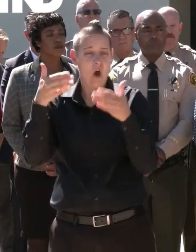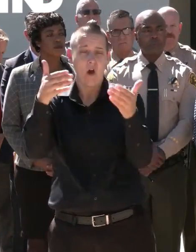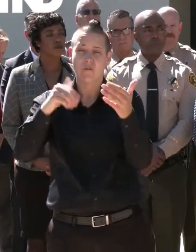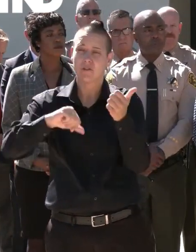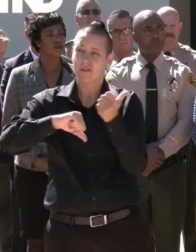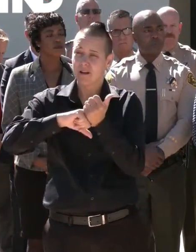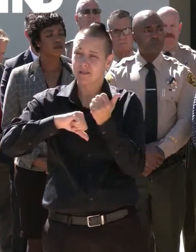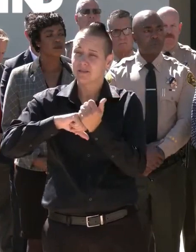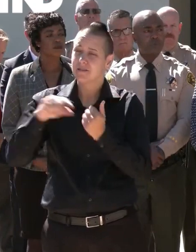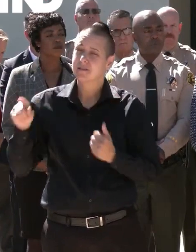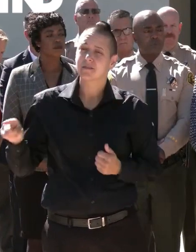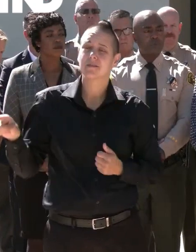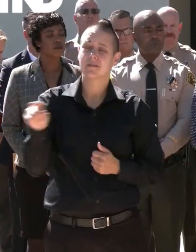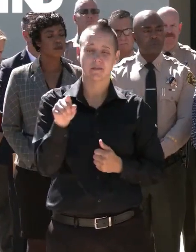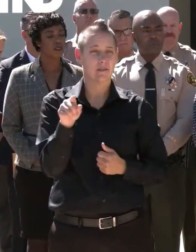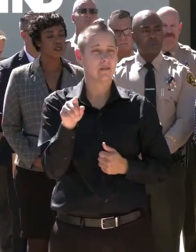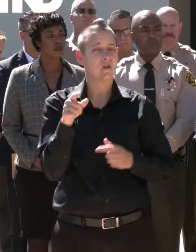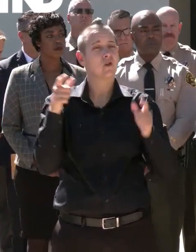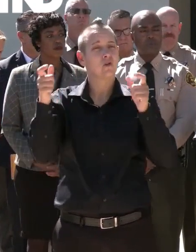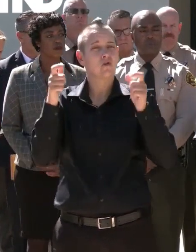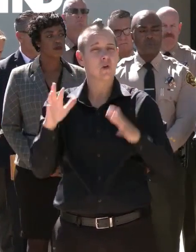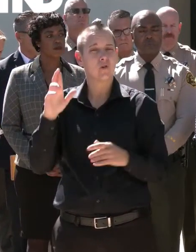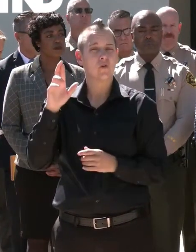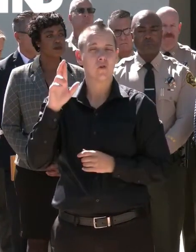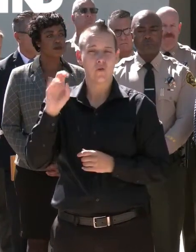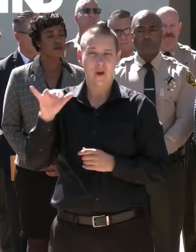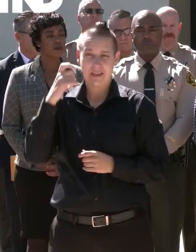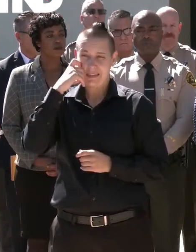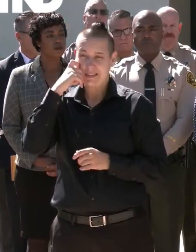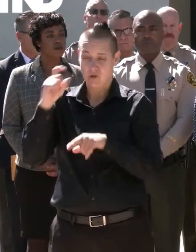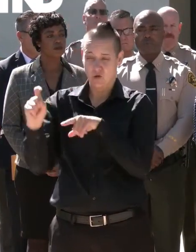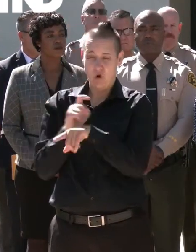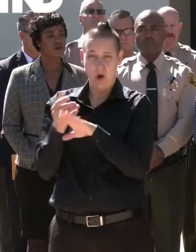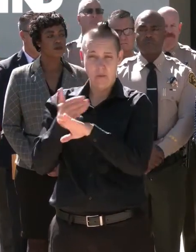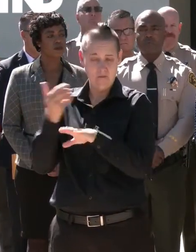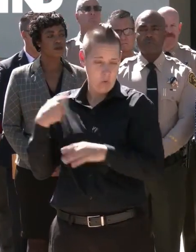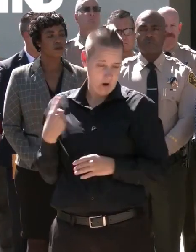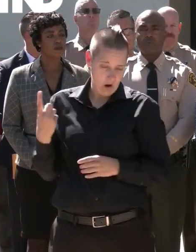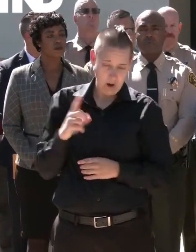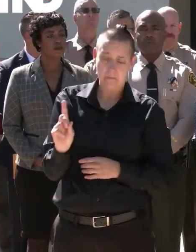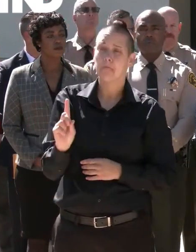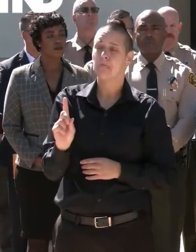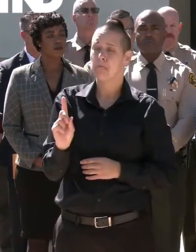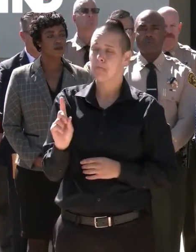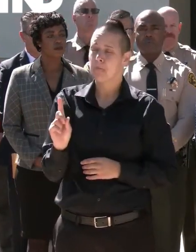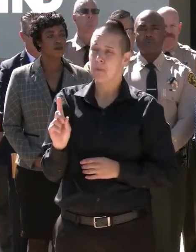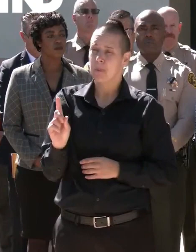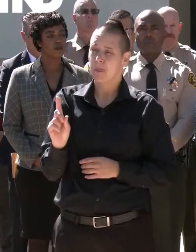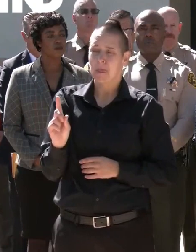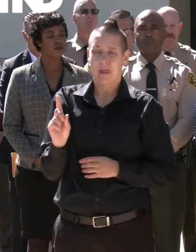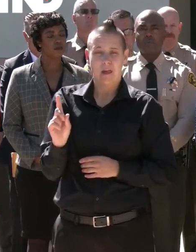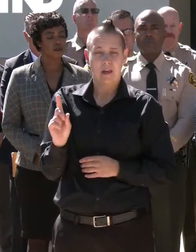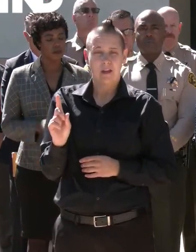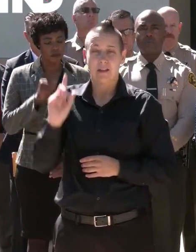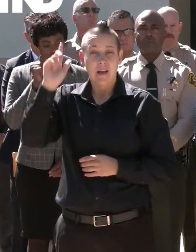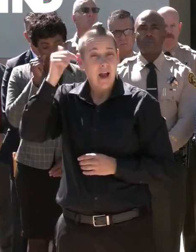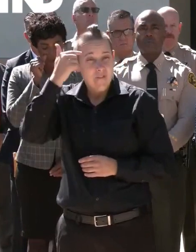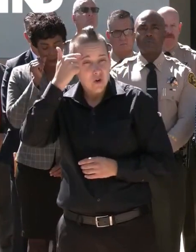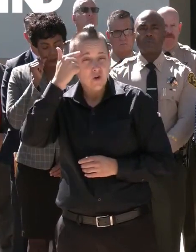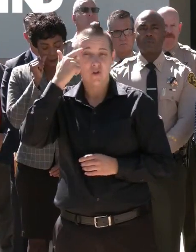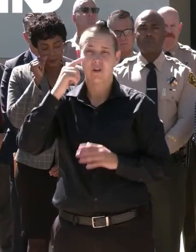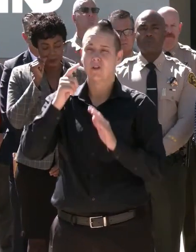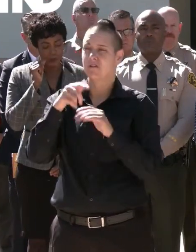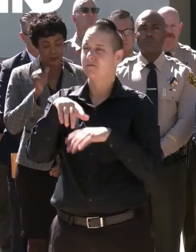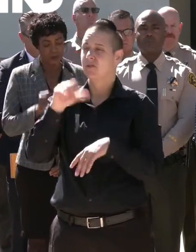assistance. The Director Ray just called me before coming up here, and the governor,